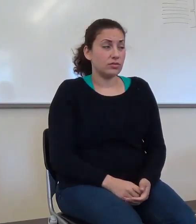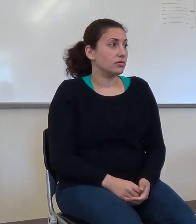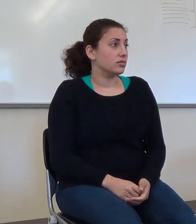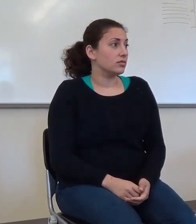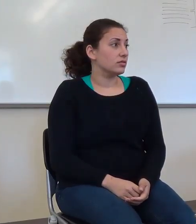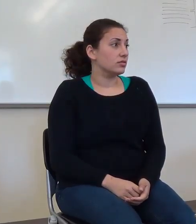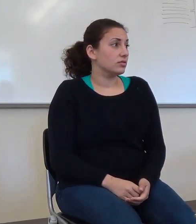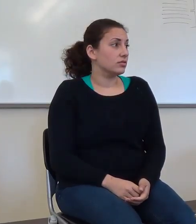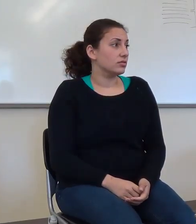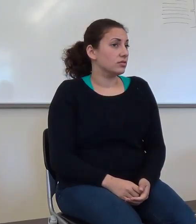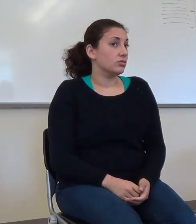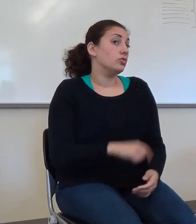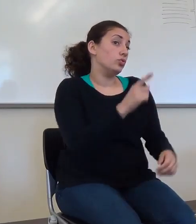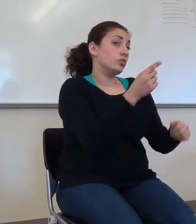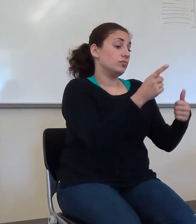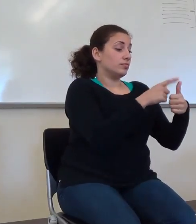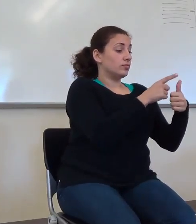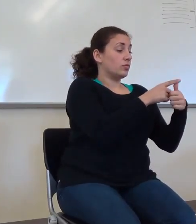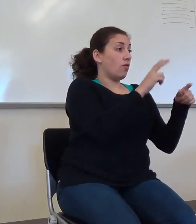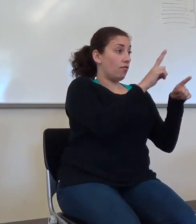You can use the vocabulary list,